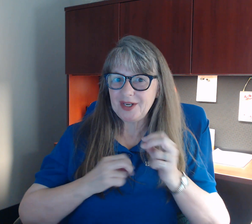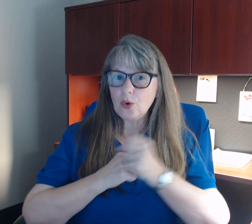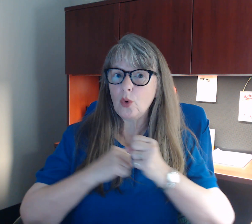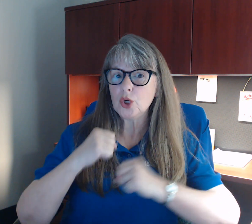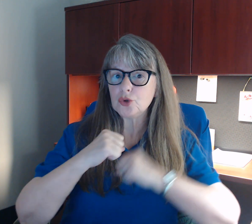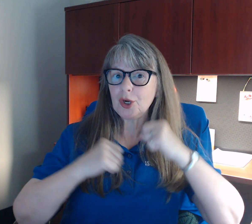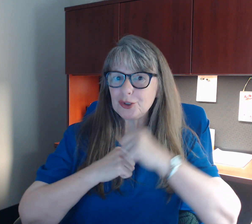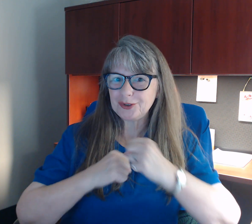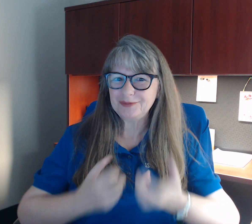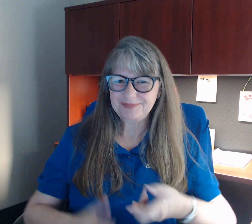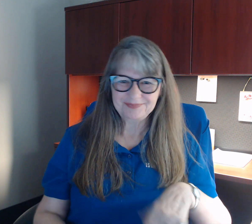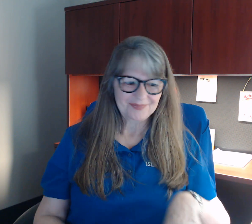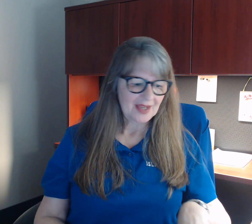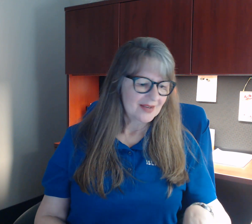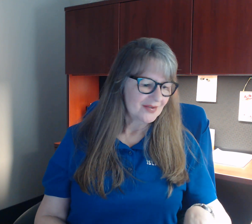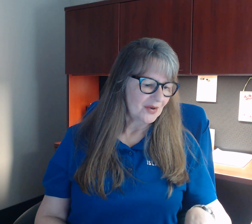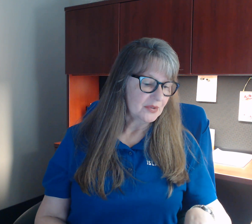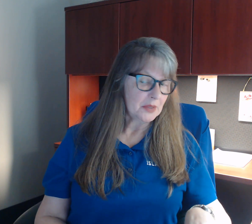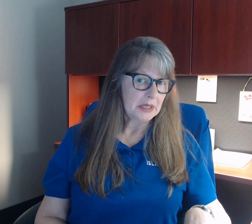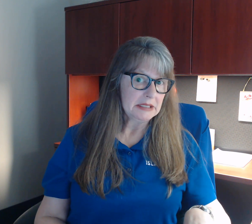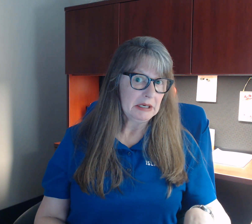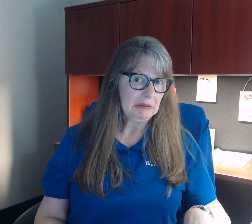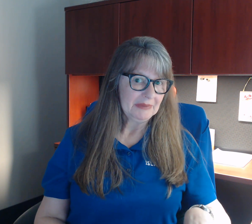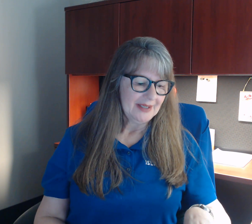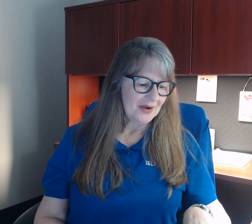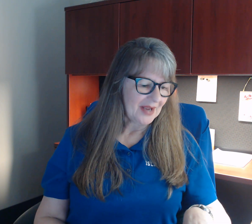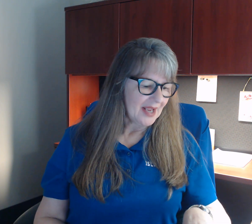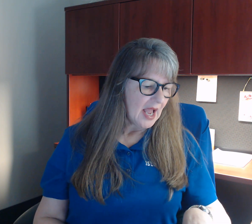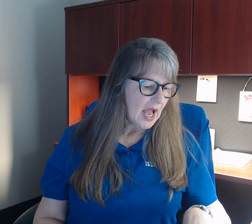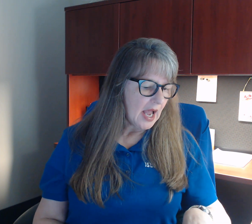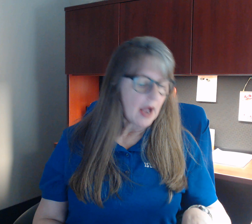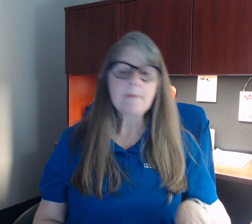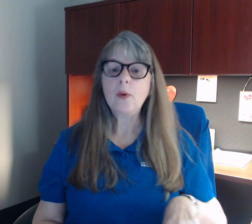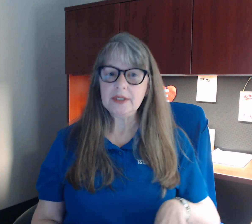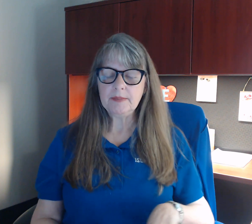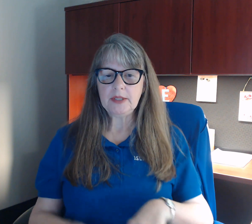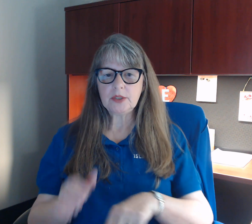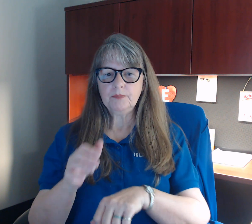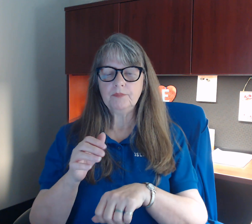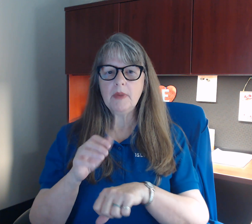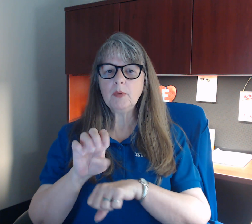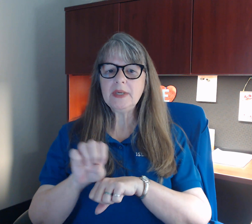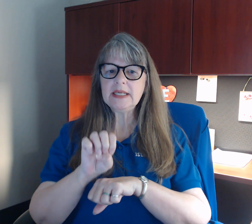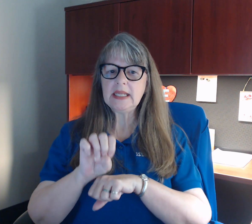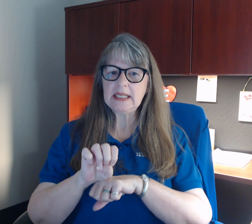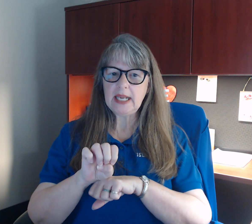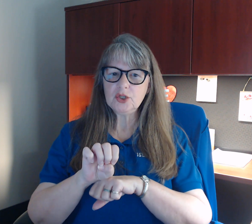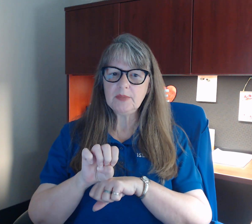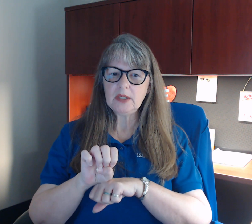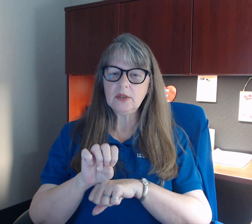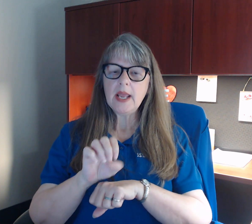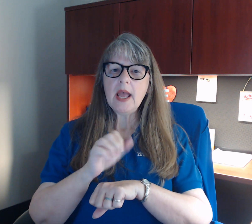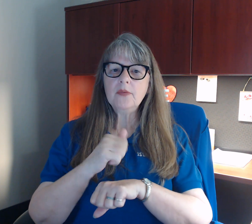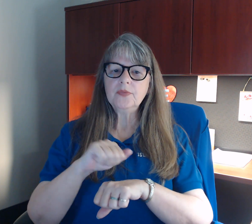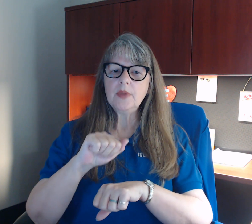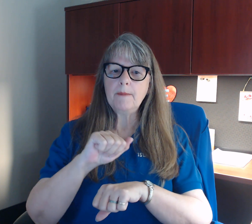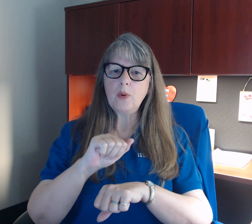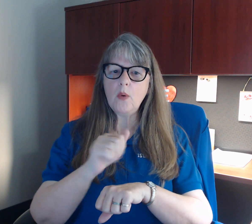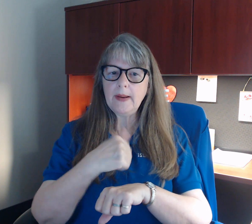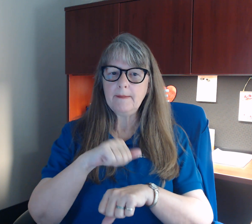a structure. See what I did there? Okay. Appointment. Remember we did engagement, appointment,